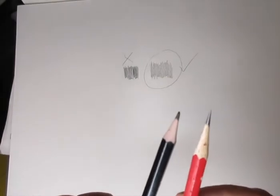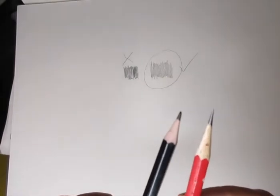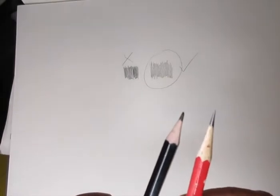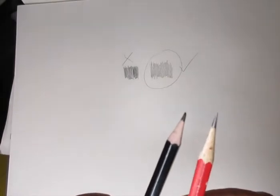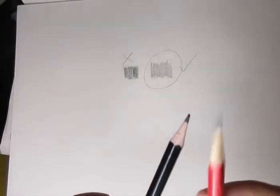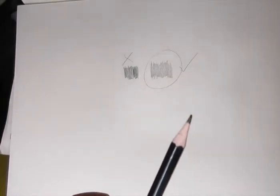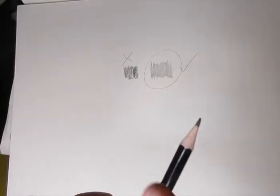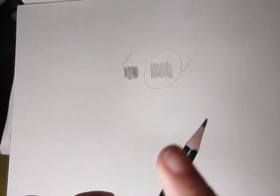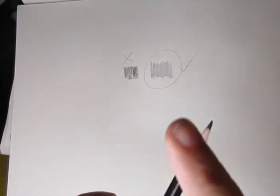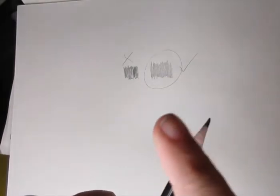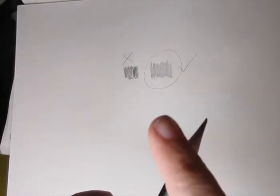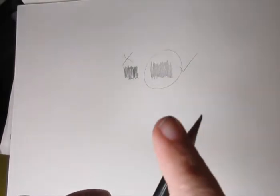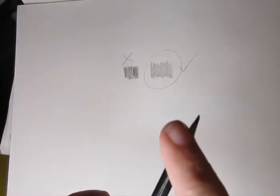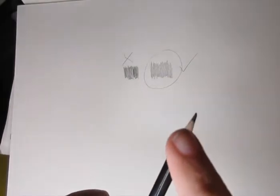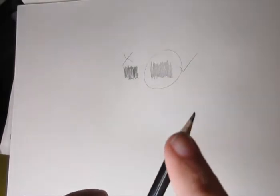See the difference?